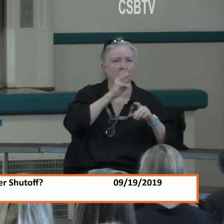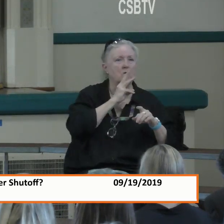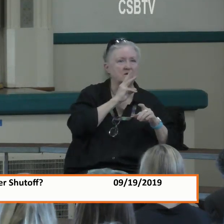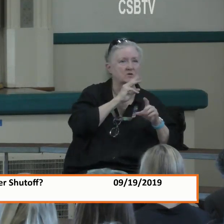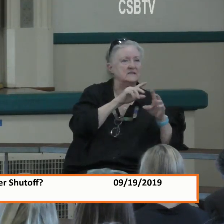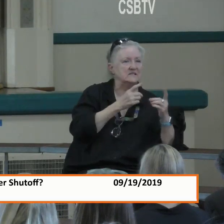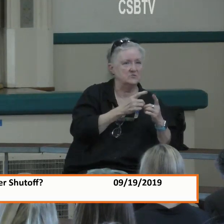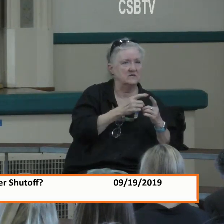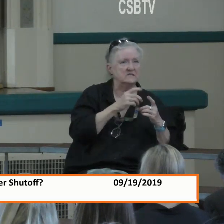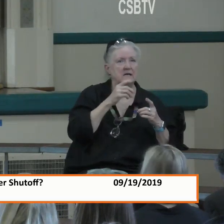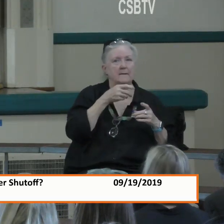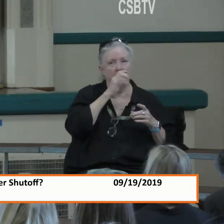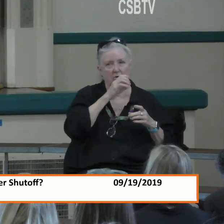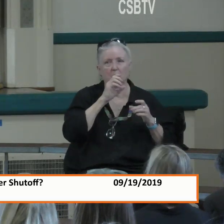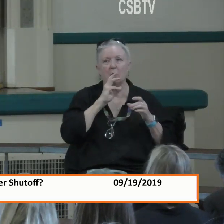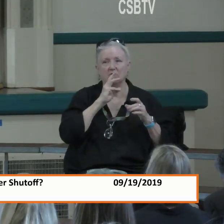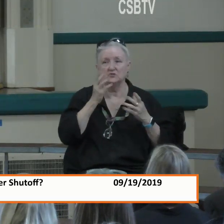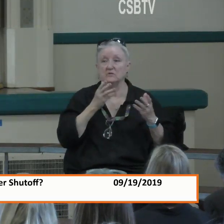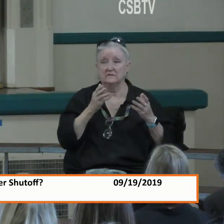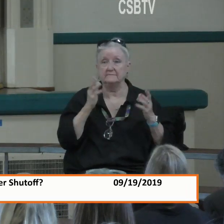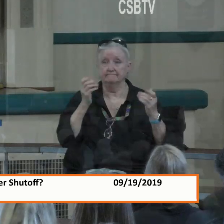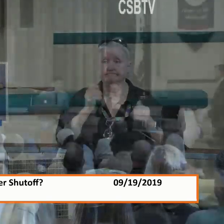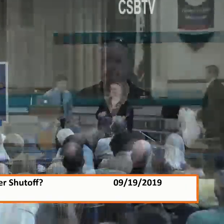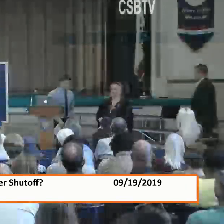District's potable water service. Thank you.